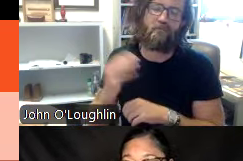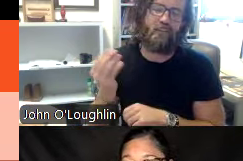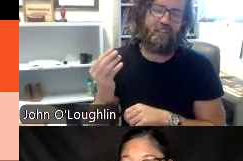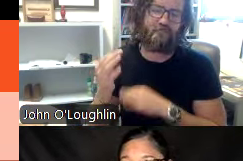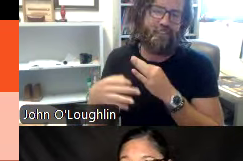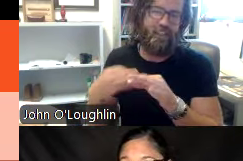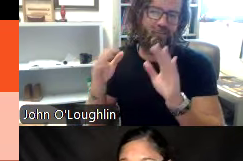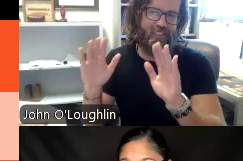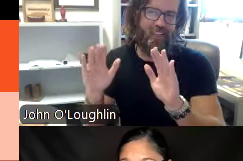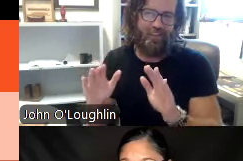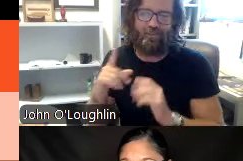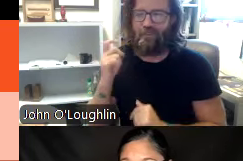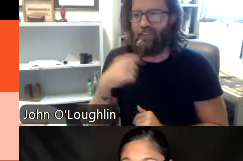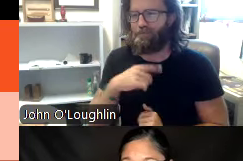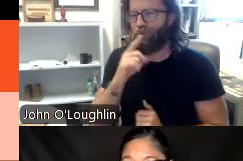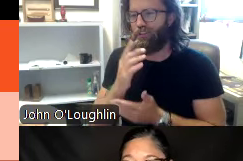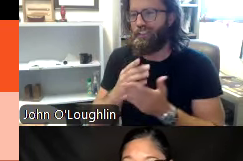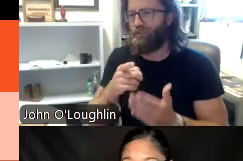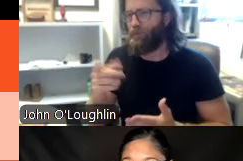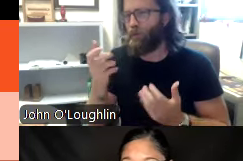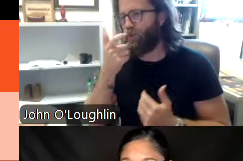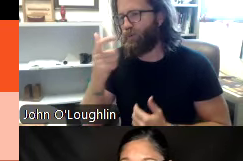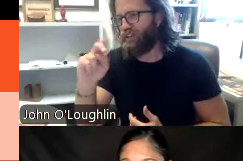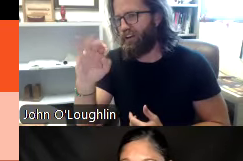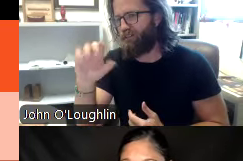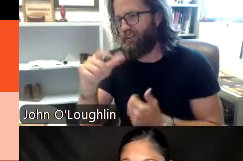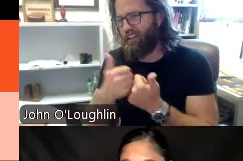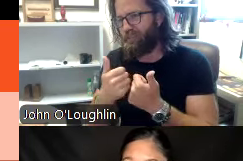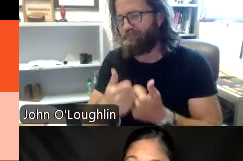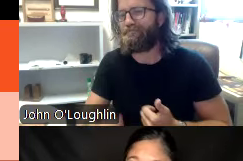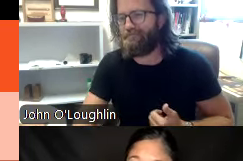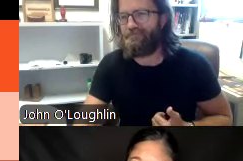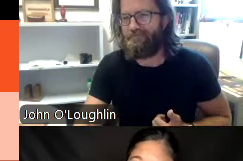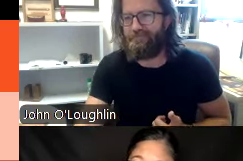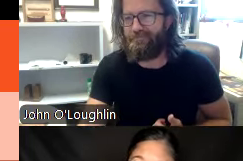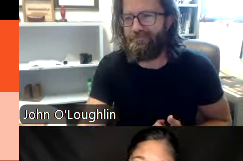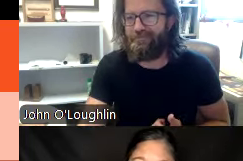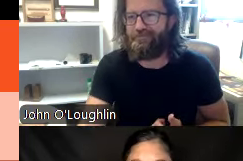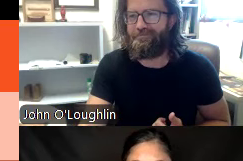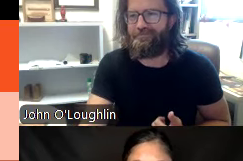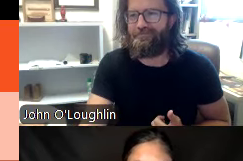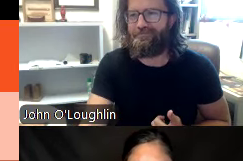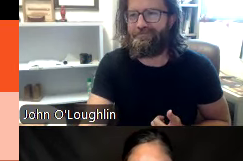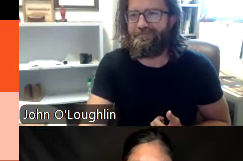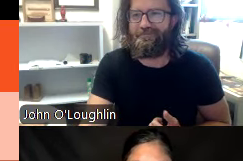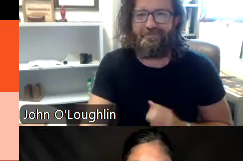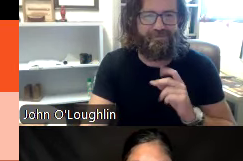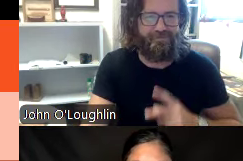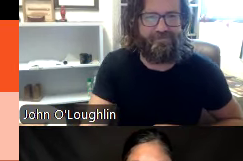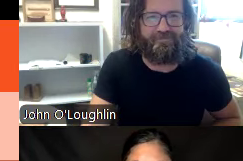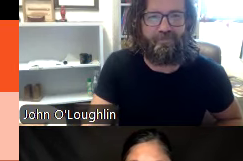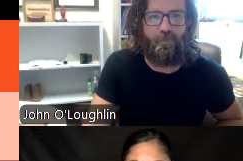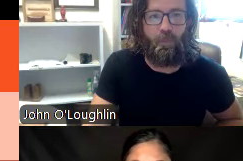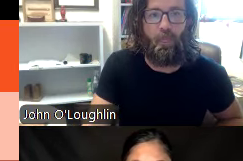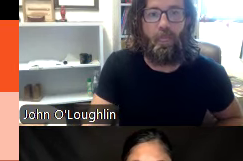do all your work during the weekend. I made him do on Monday instead of Sunday. Some of you do that. So this is